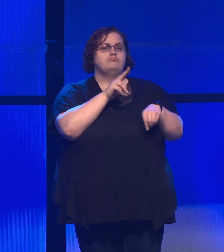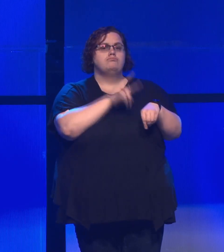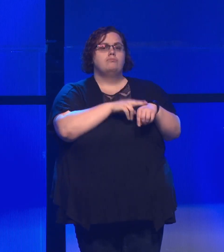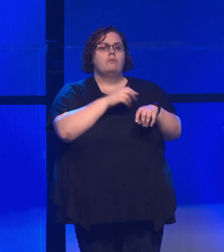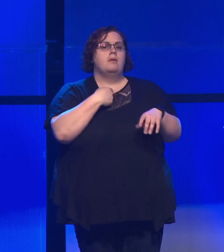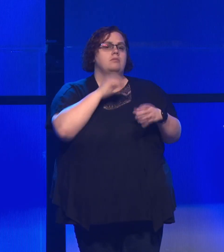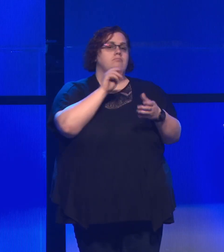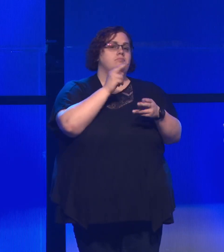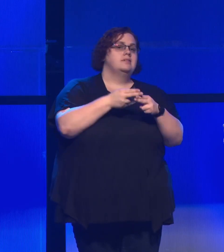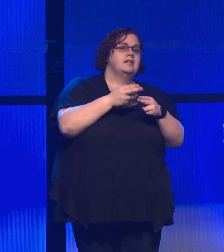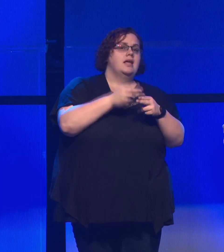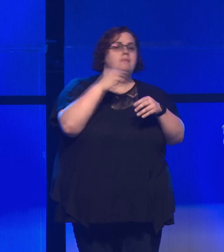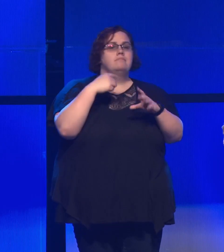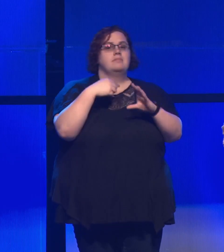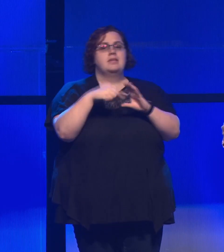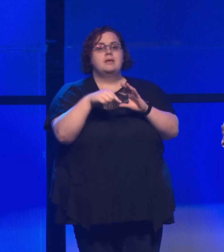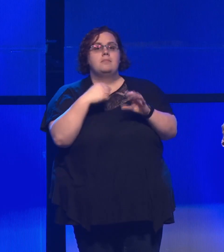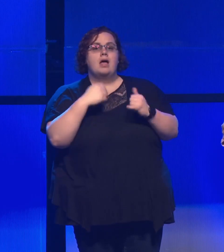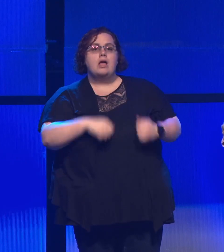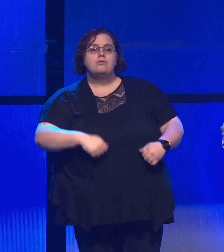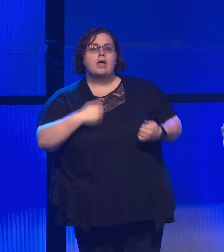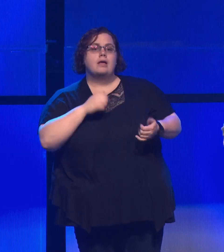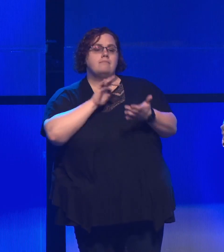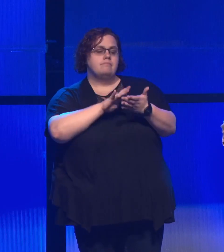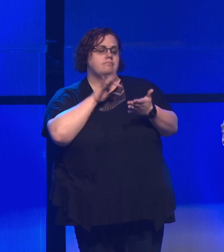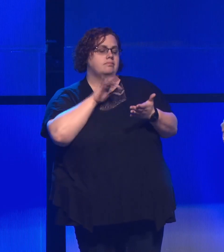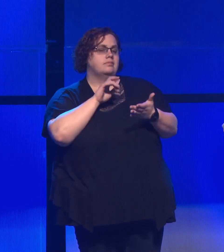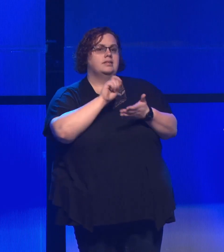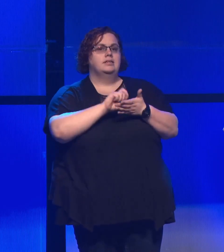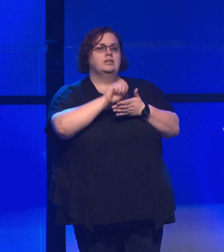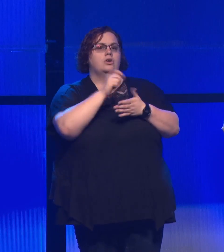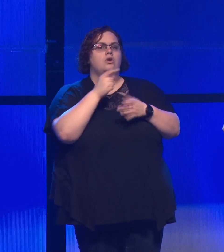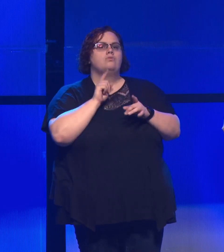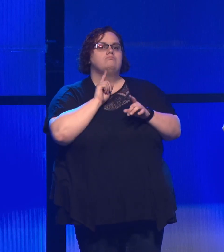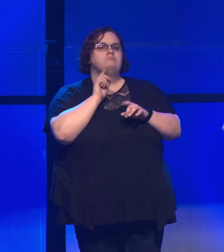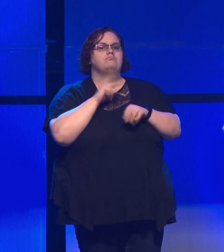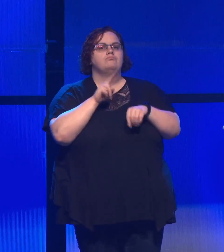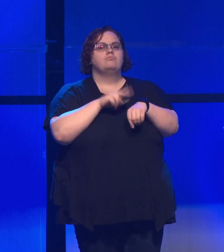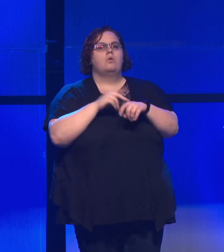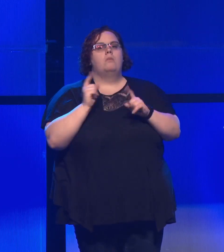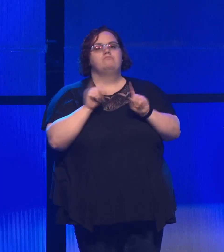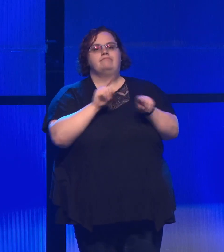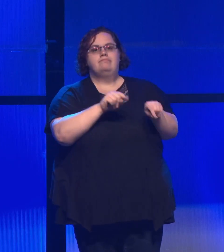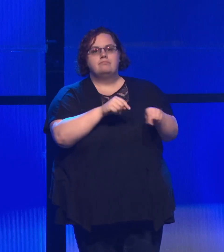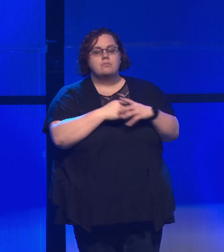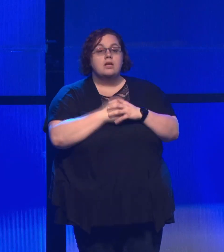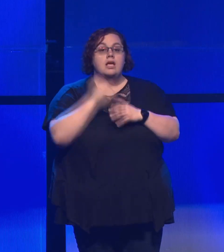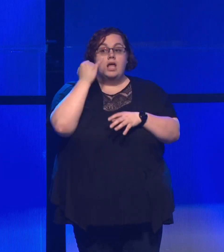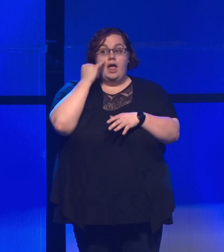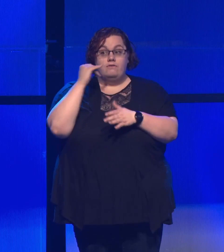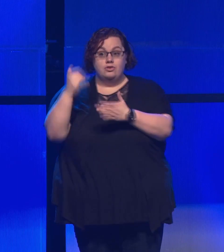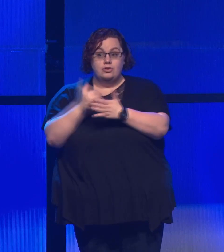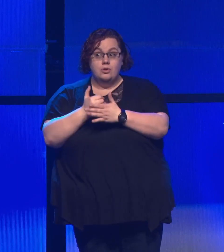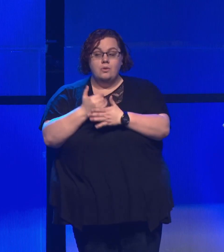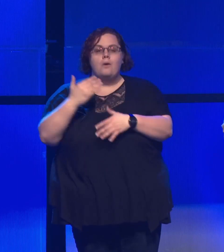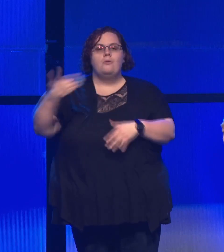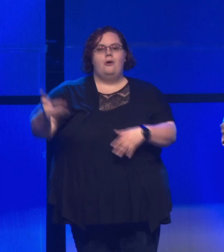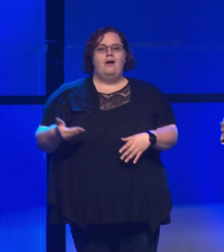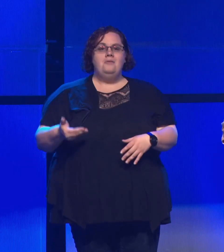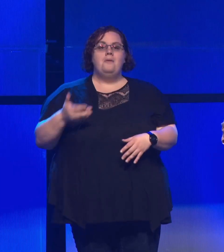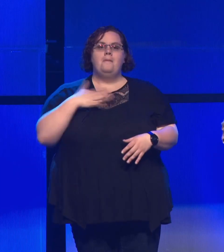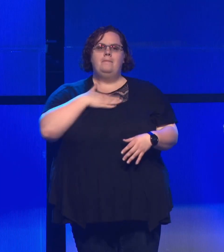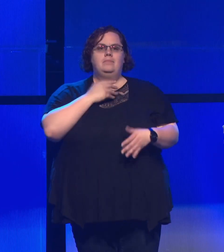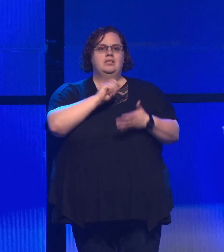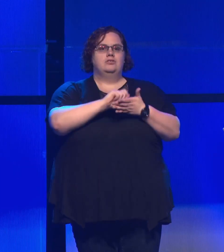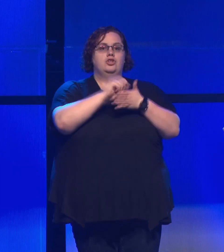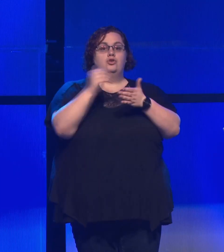put your name and email address and click that box, check that box, regular attender. If you are new here, welcome. Please check